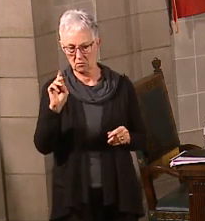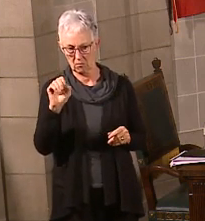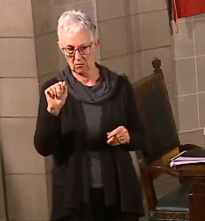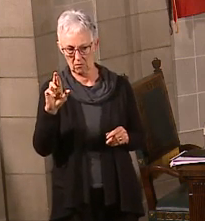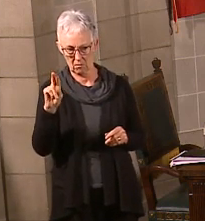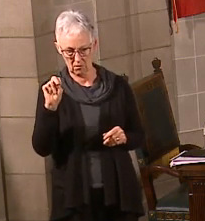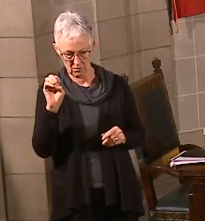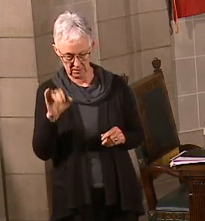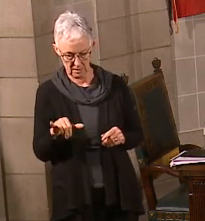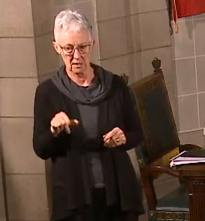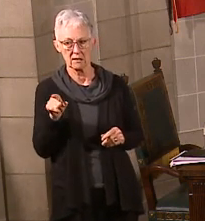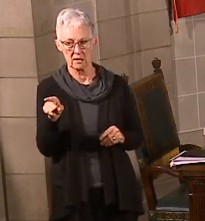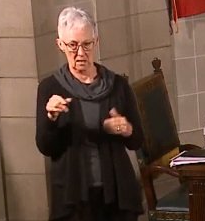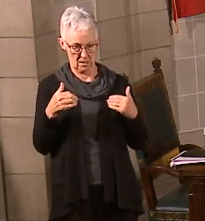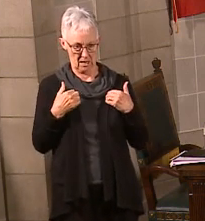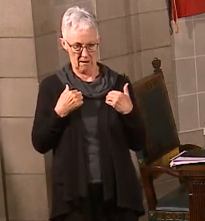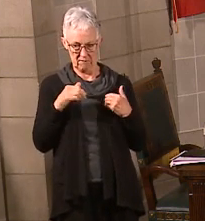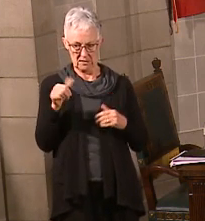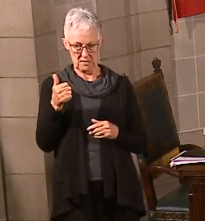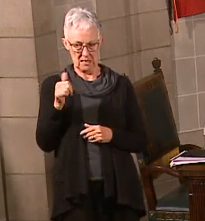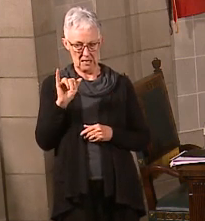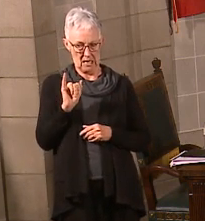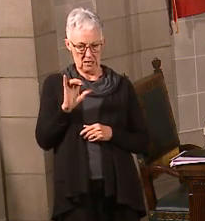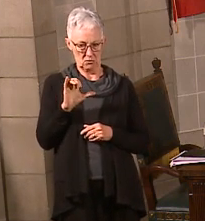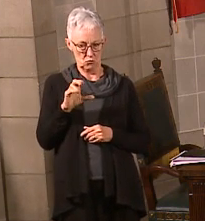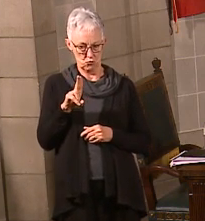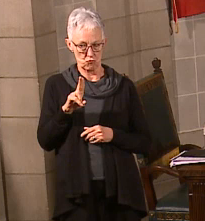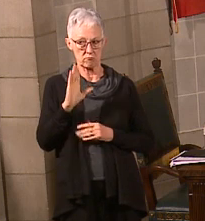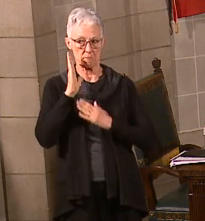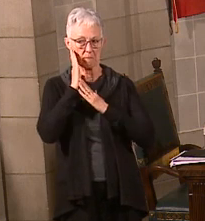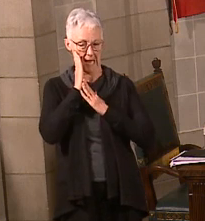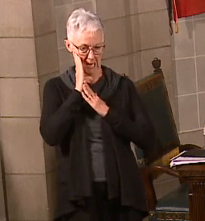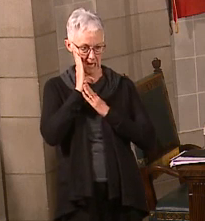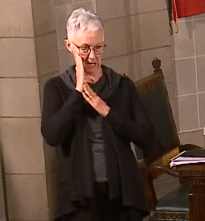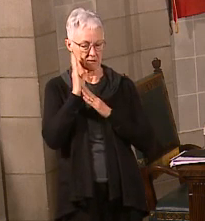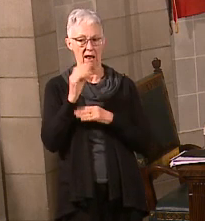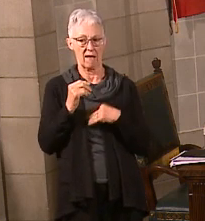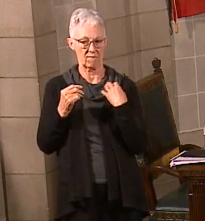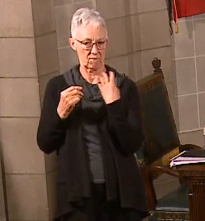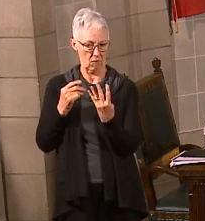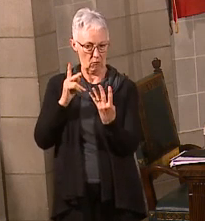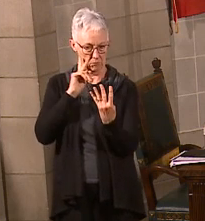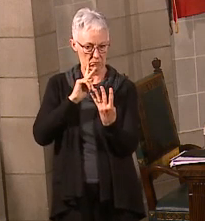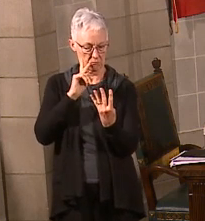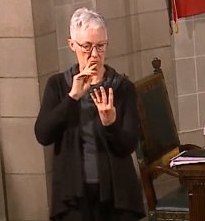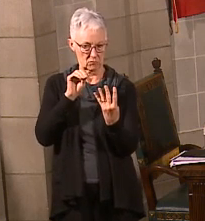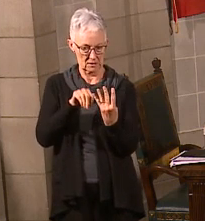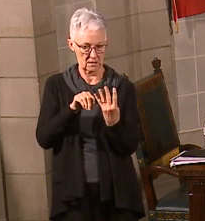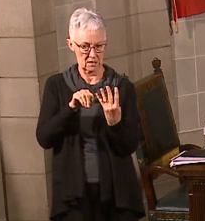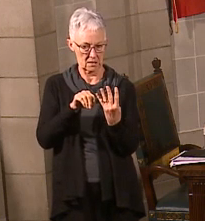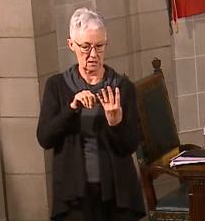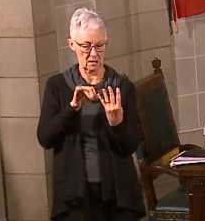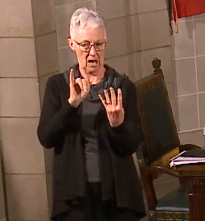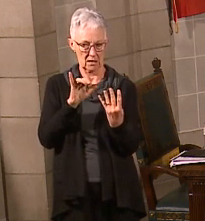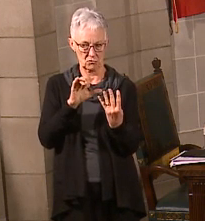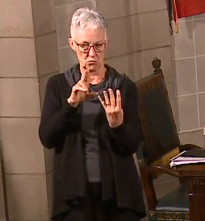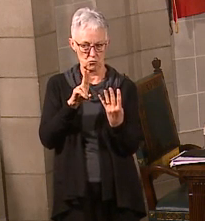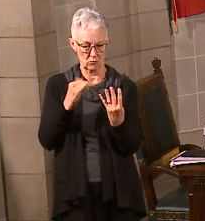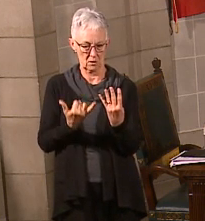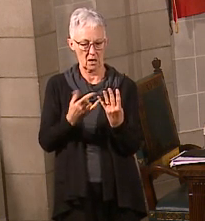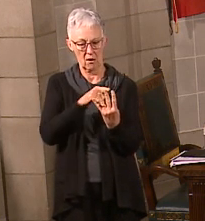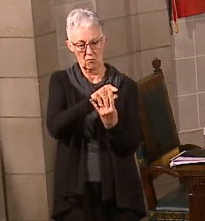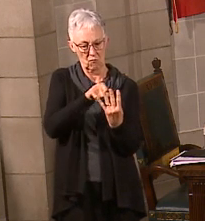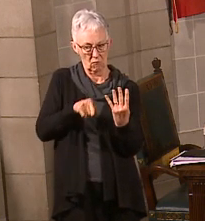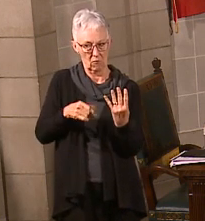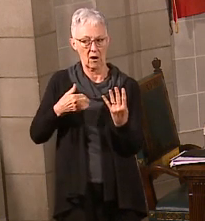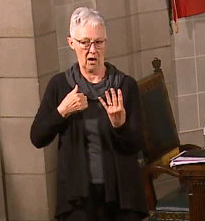do have a total of 10 ICU beds. Currently, they have 4 of those beds in the ICU with COVID-positive patients